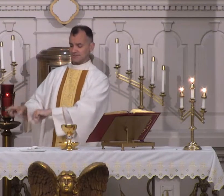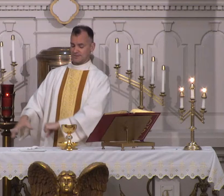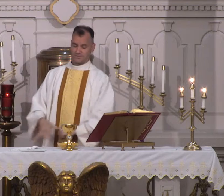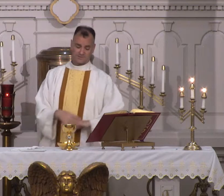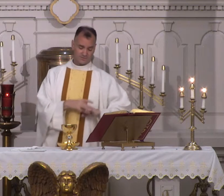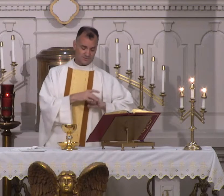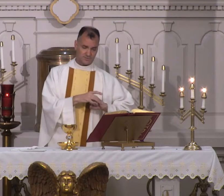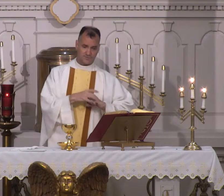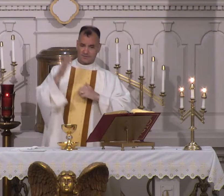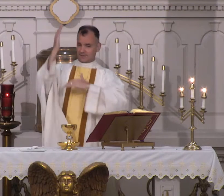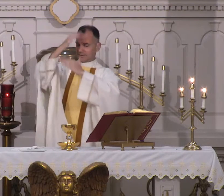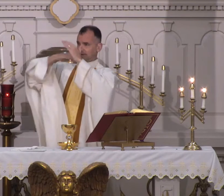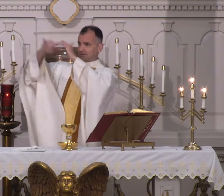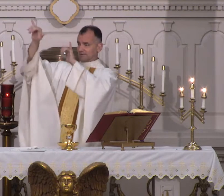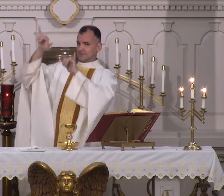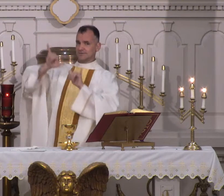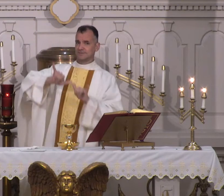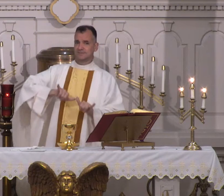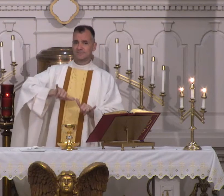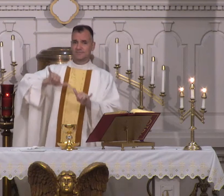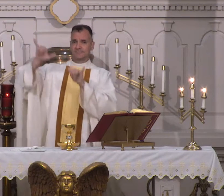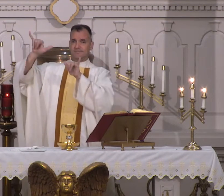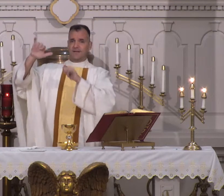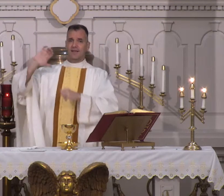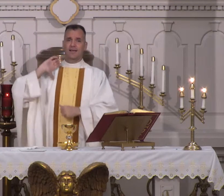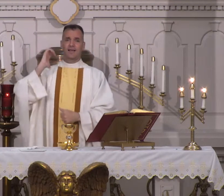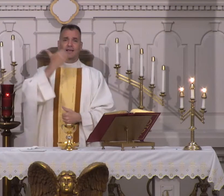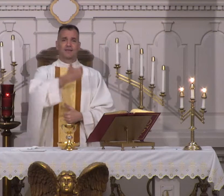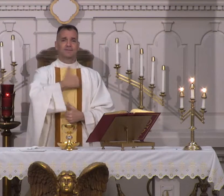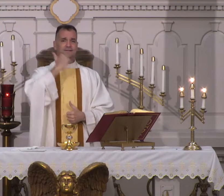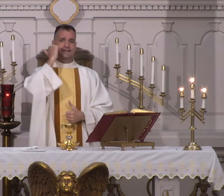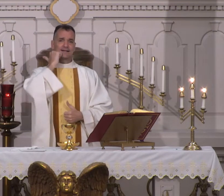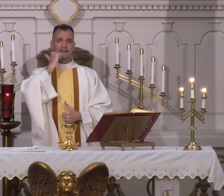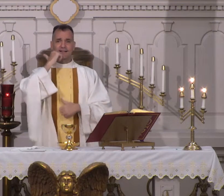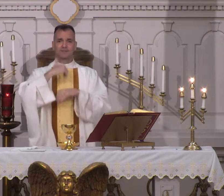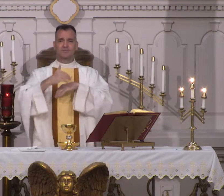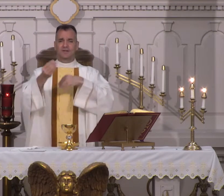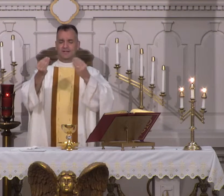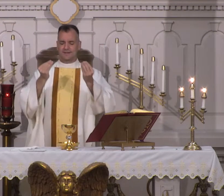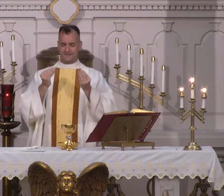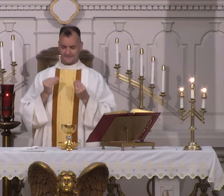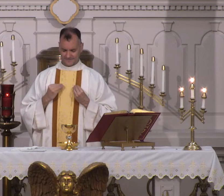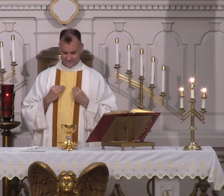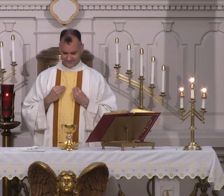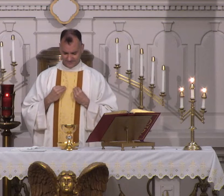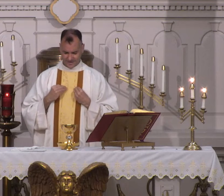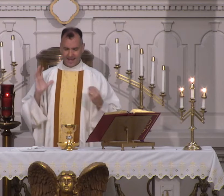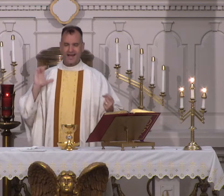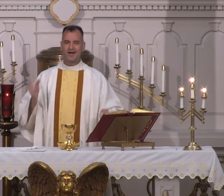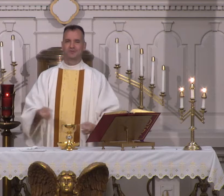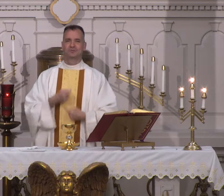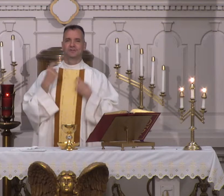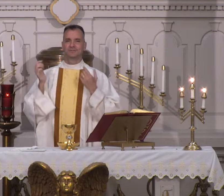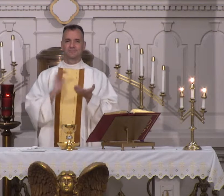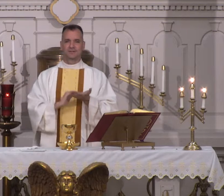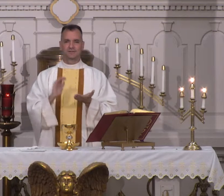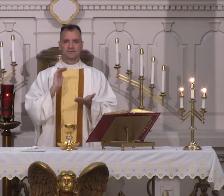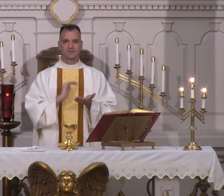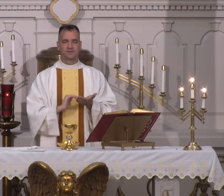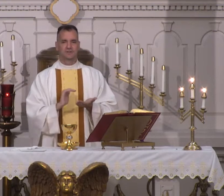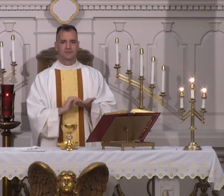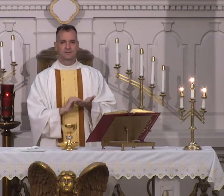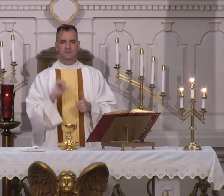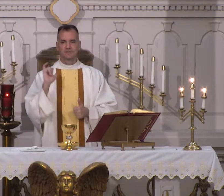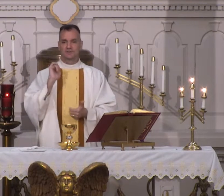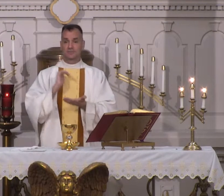us this day our daily bread, and forgive us our trespasses, as we forgive those who trespass against us. And